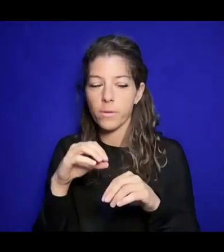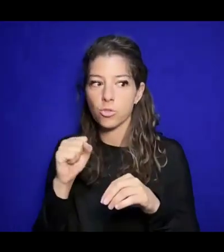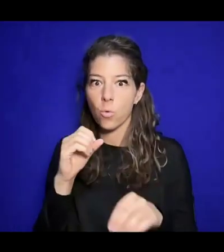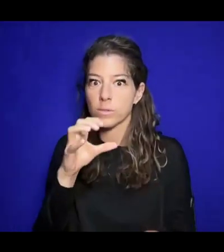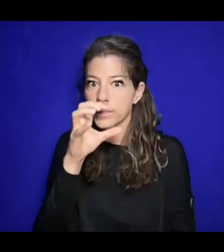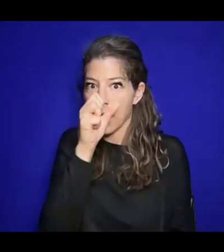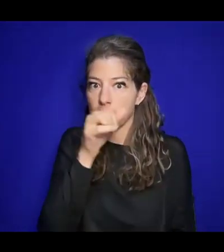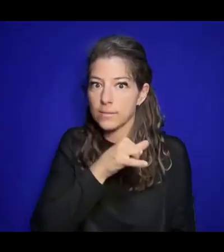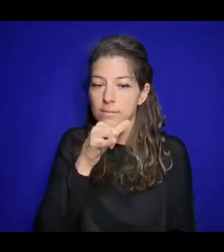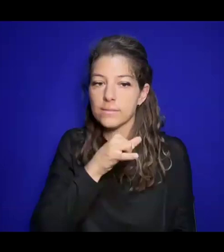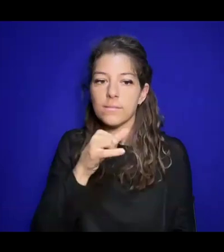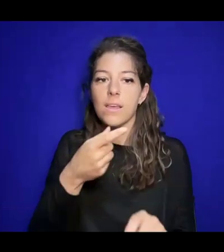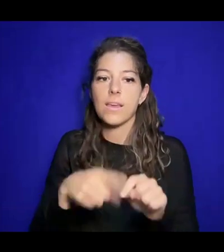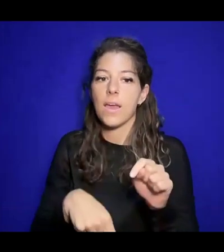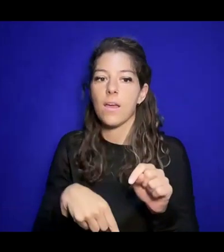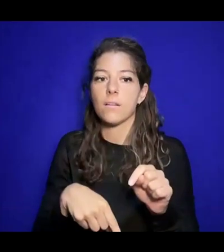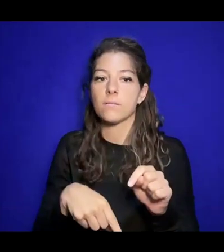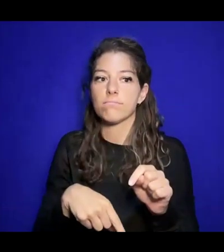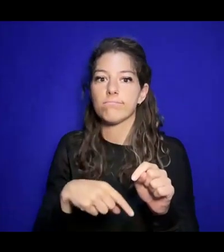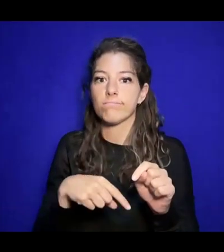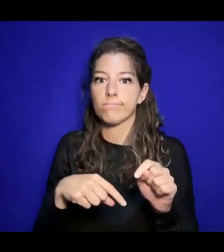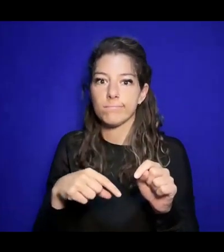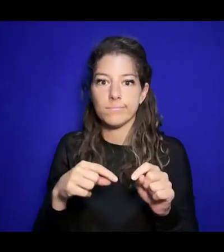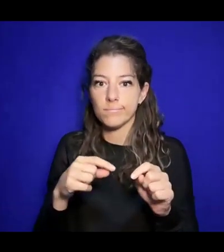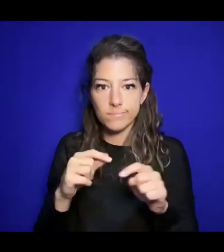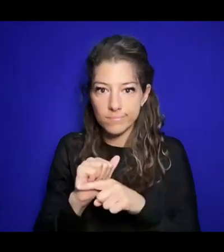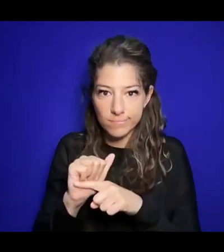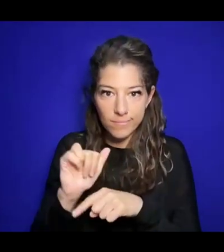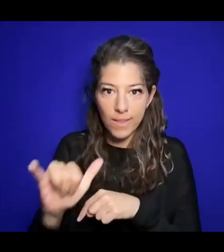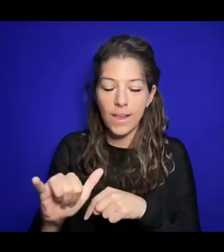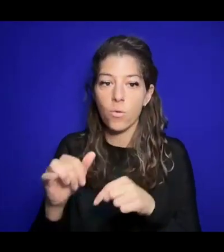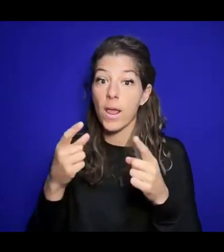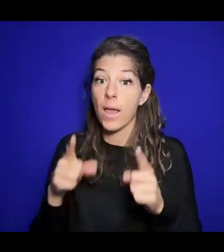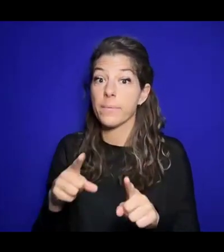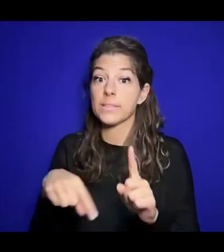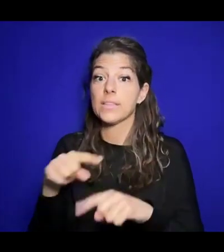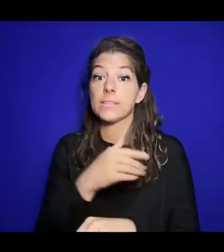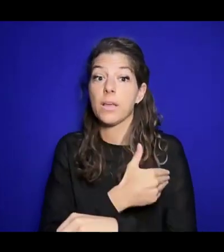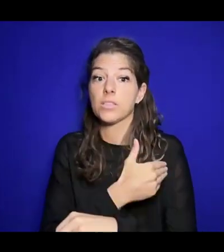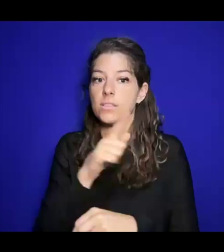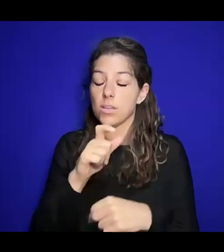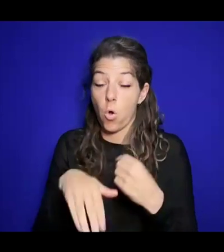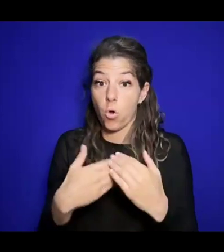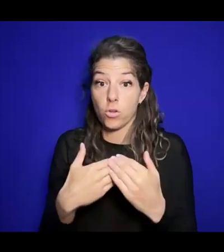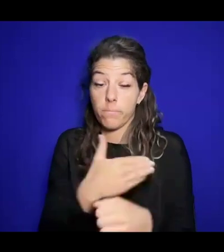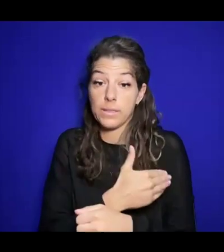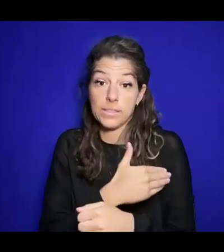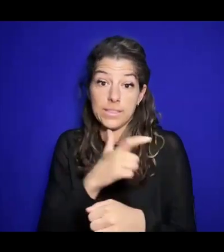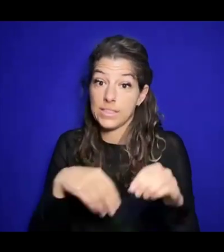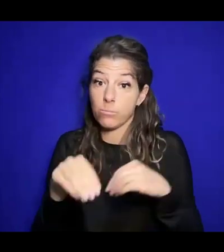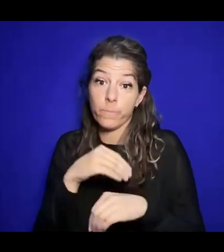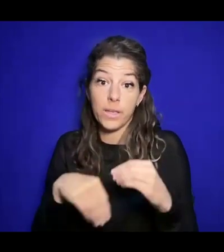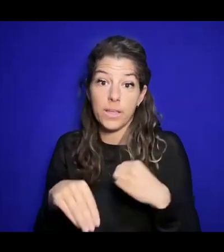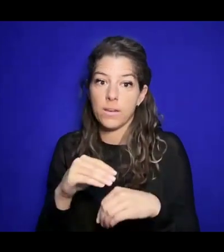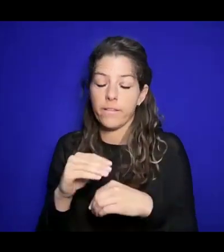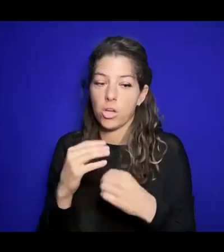tight and they aren't able to exercise these. That's what happens because these muscles need all your muscles need movement and